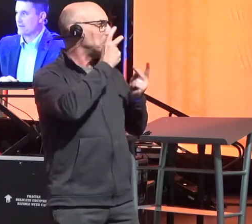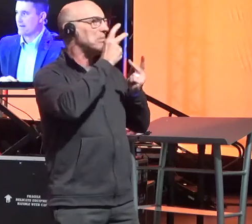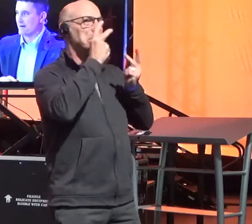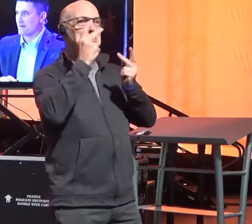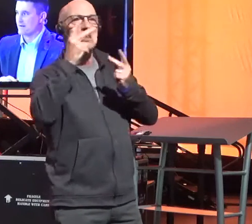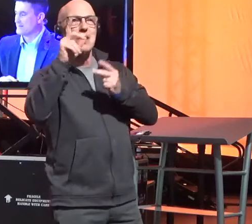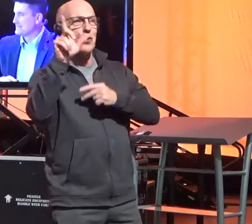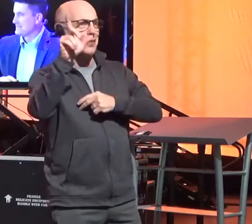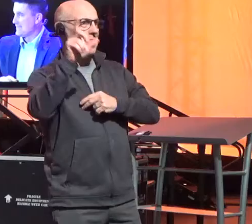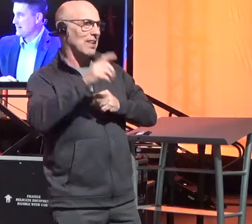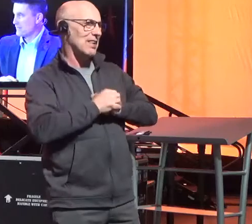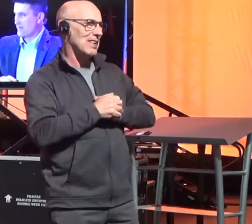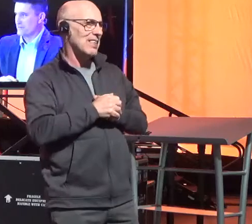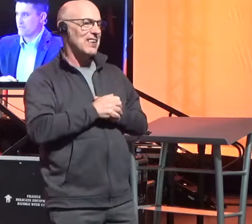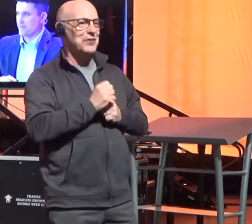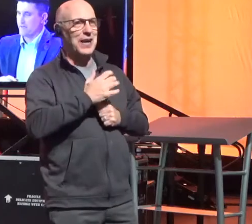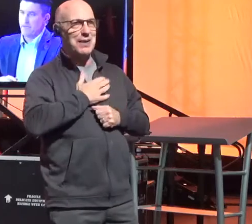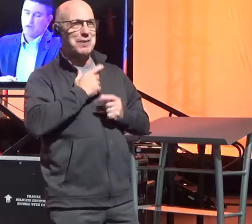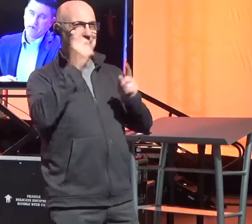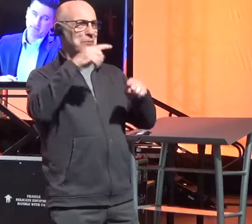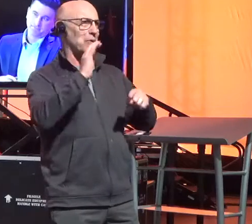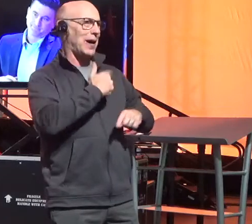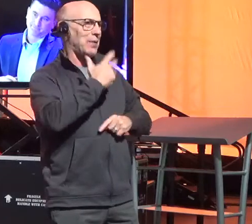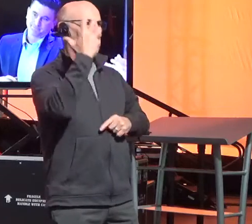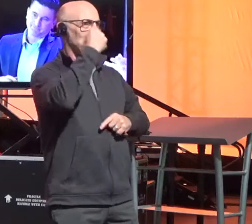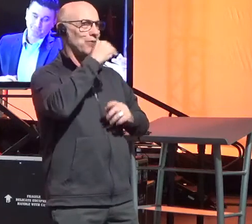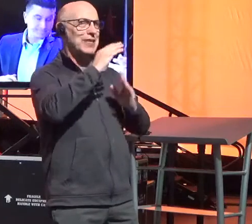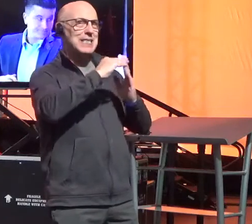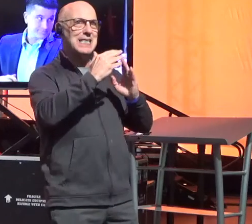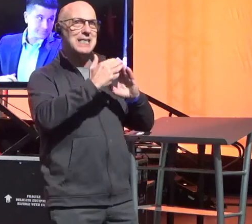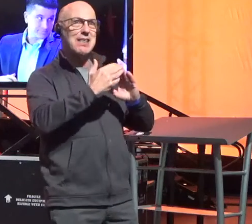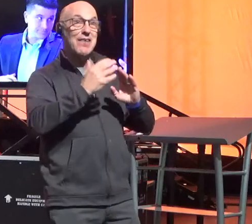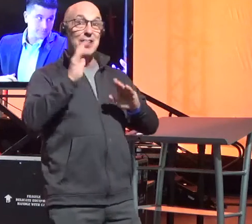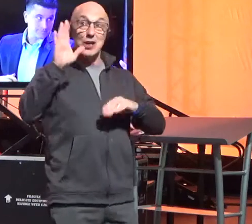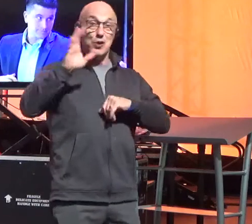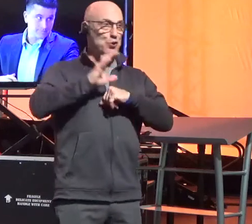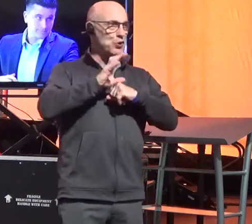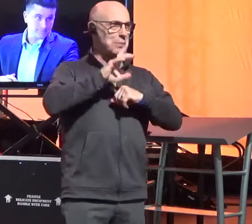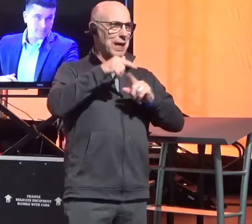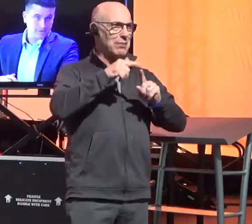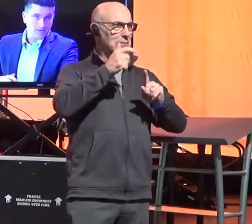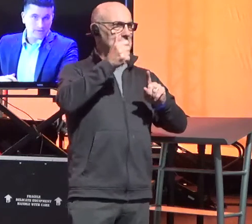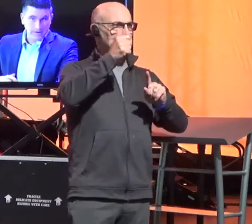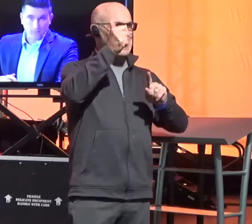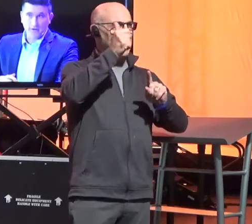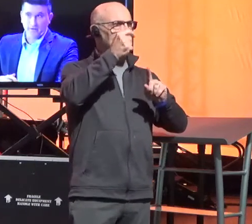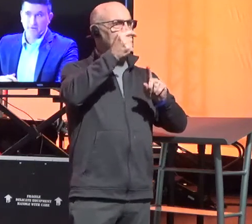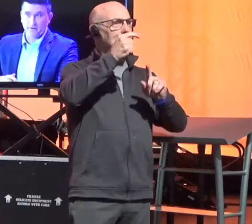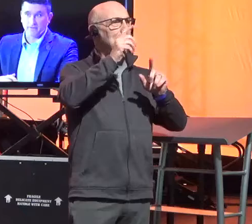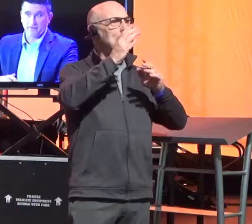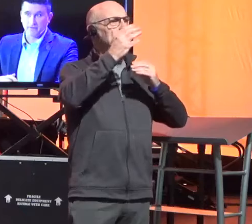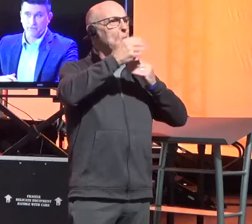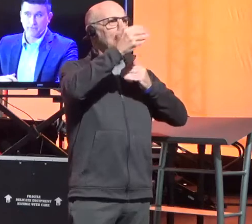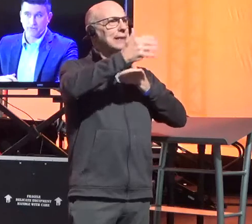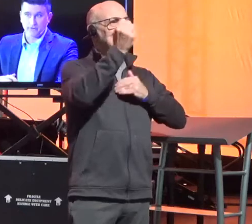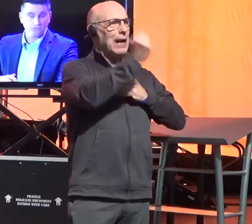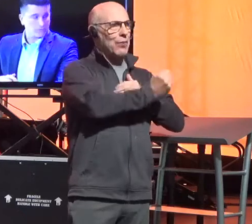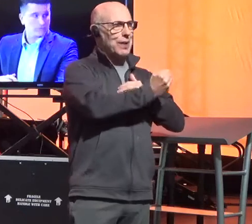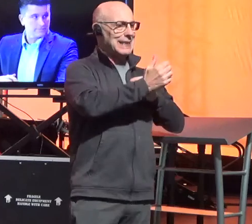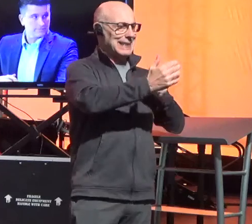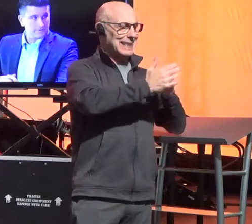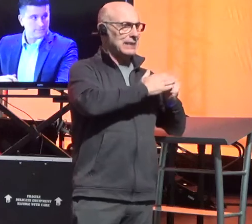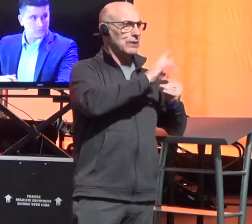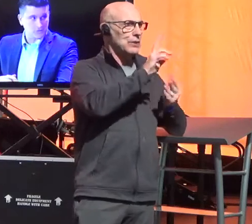in our fair city. And your church, it meets just about 10 blocks south of here? Yeah, right down near the University of